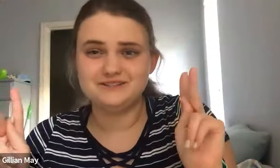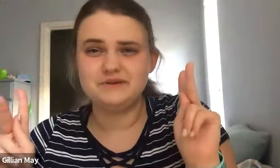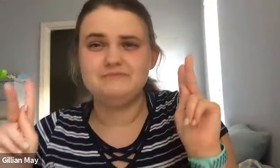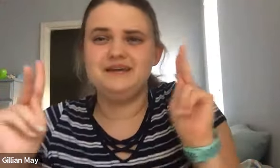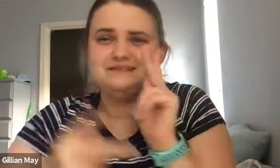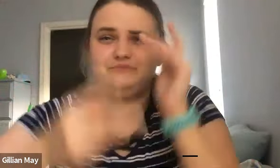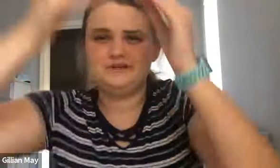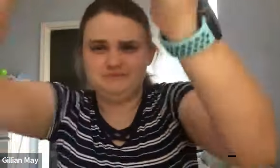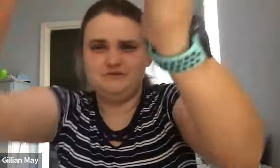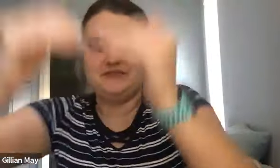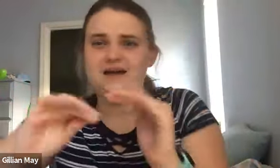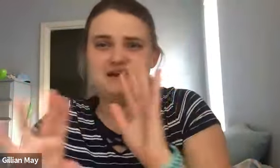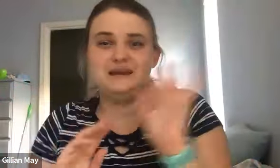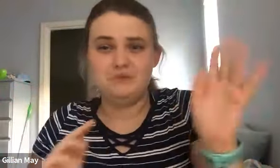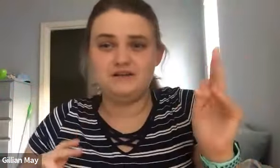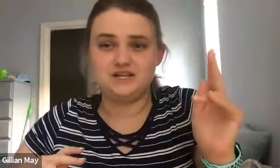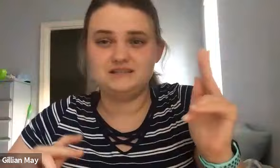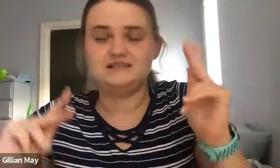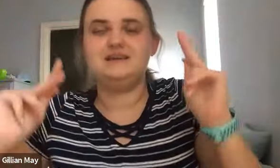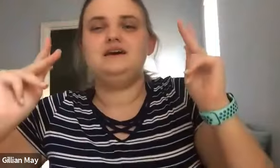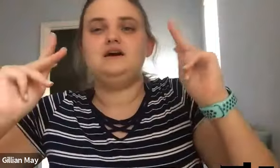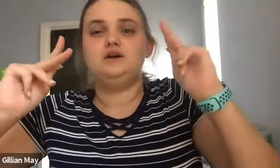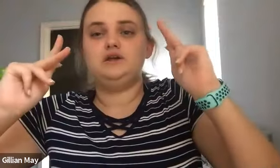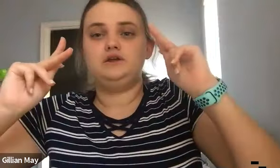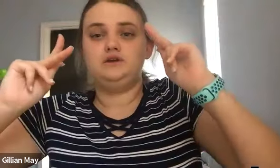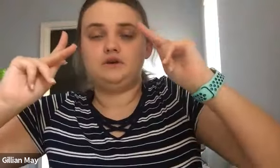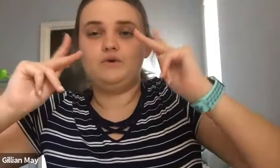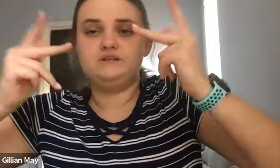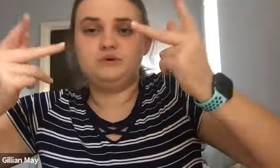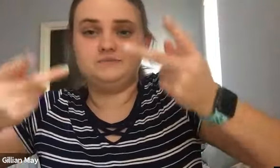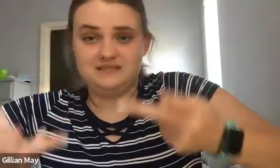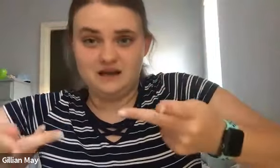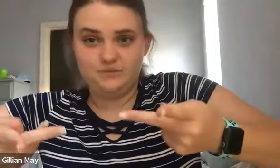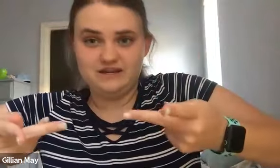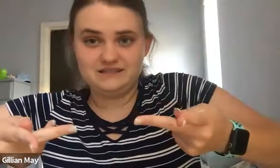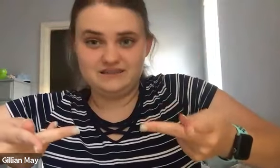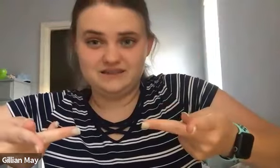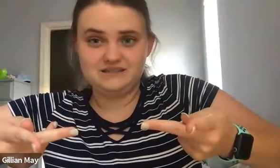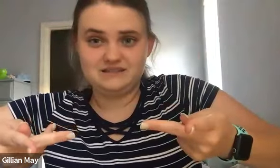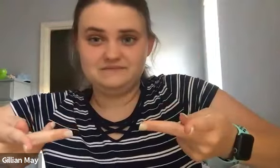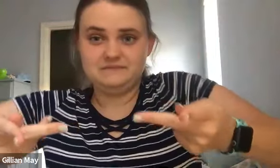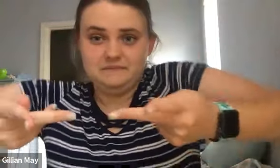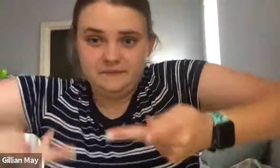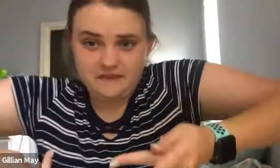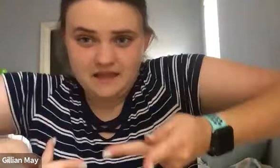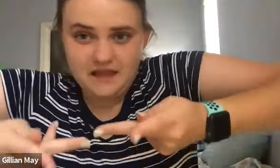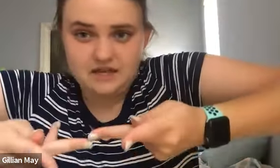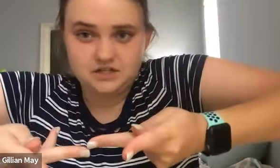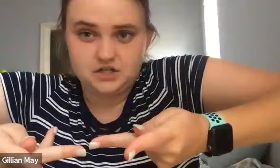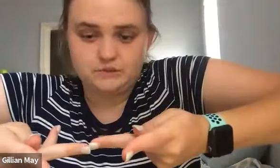So if I make some weird moving the iPad, I apologize. You're going to put them sideways like this, and you're going